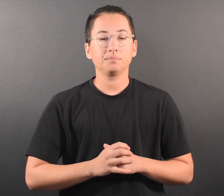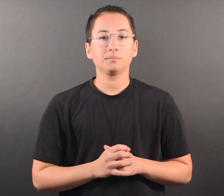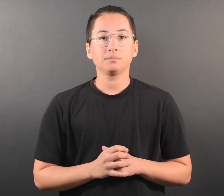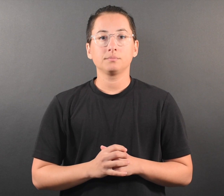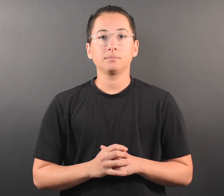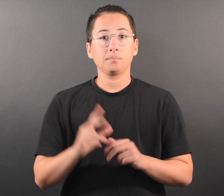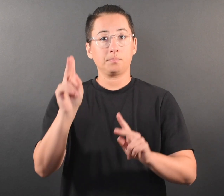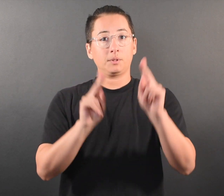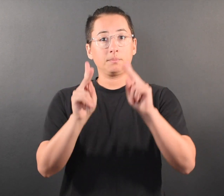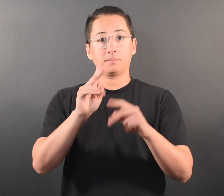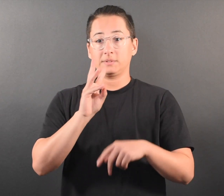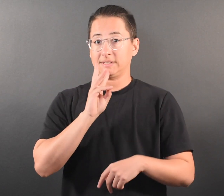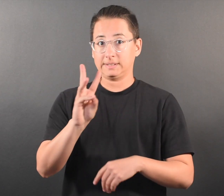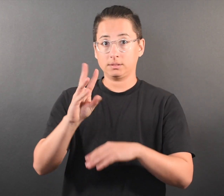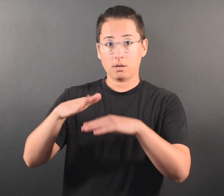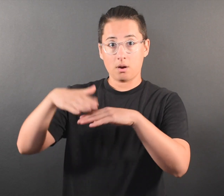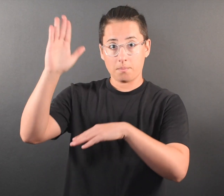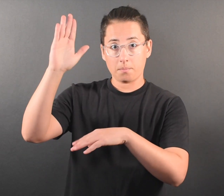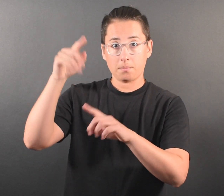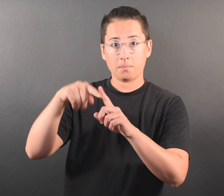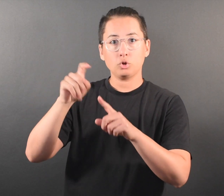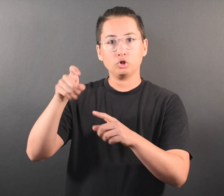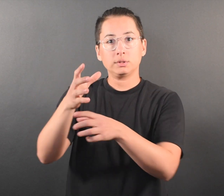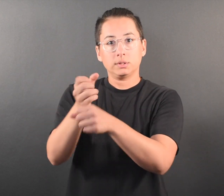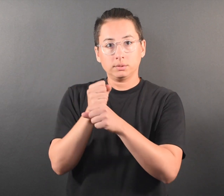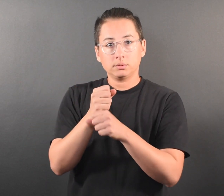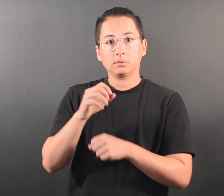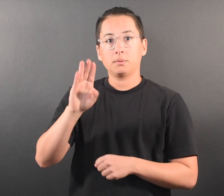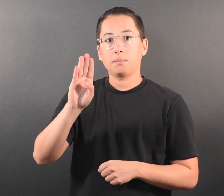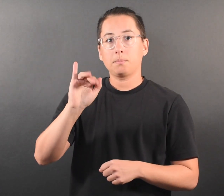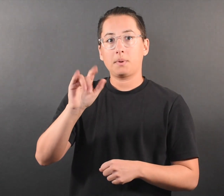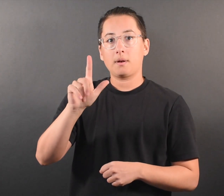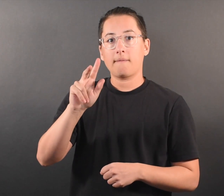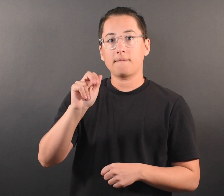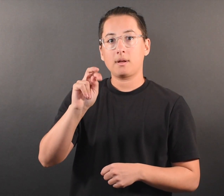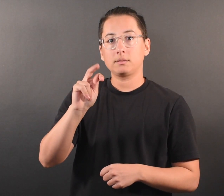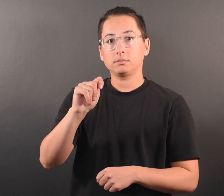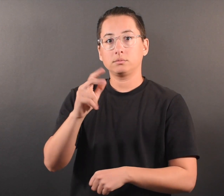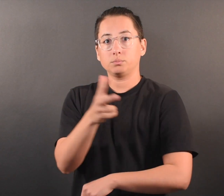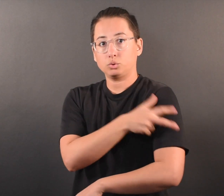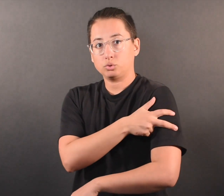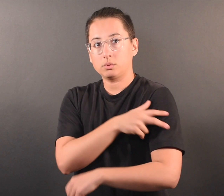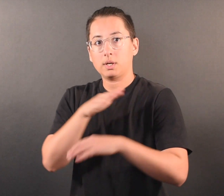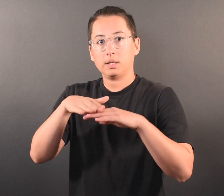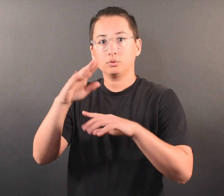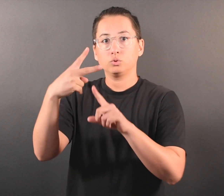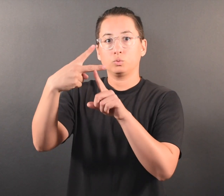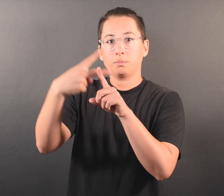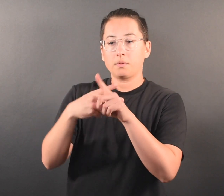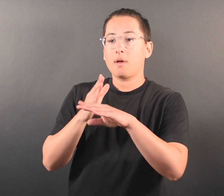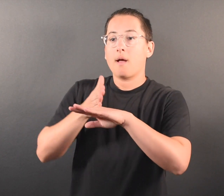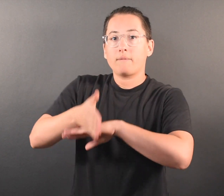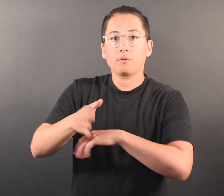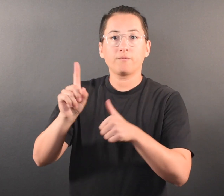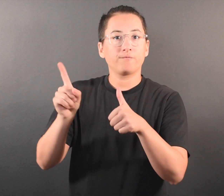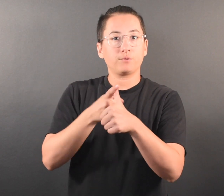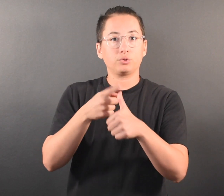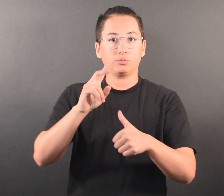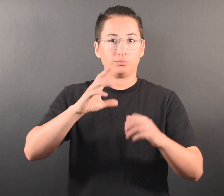People aged 6 years and older should get an updated bivalent booster shot at least 2 months after their primary series